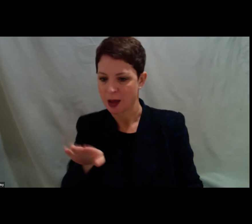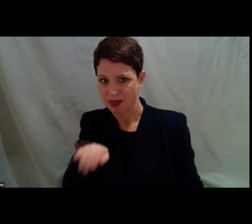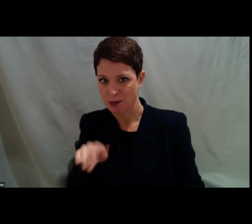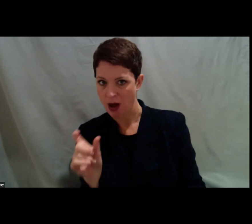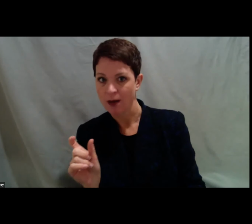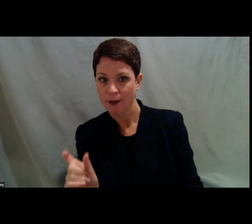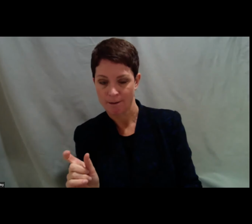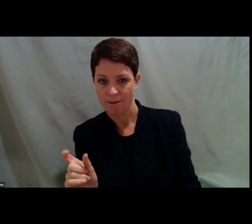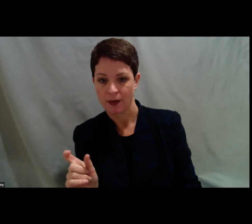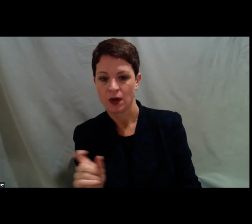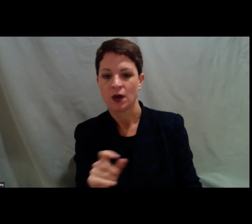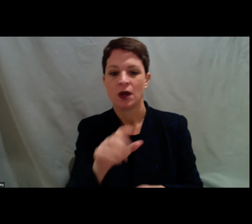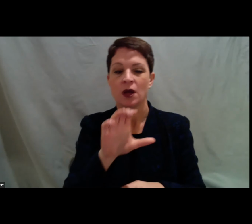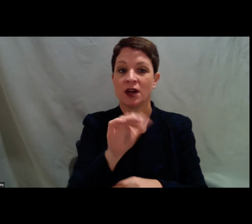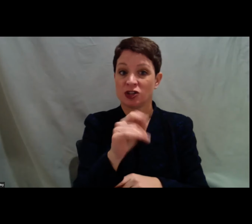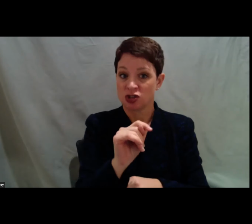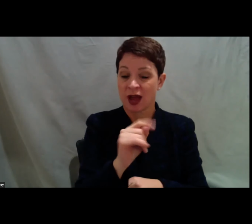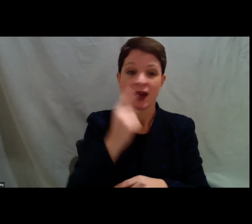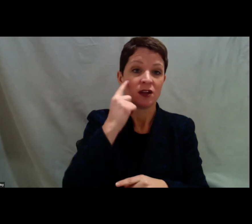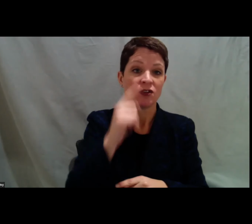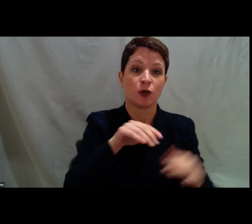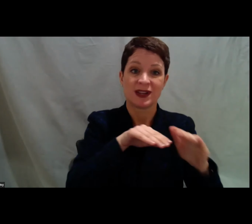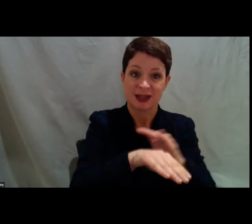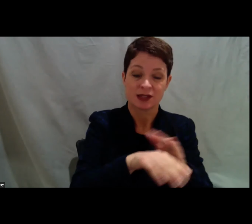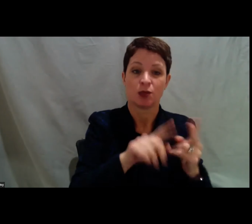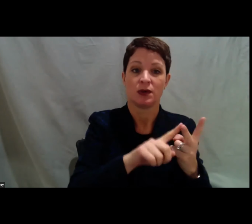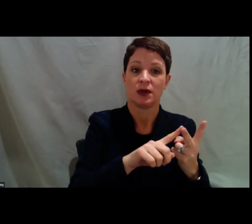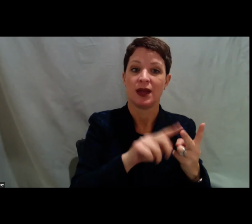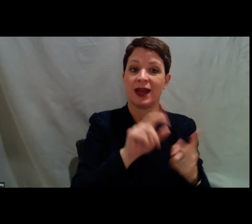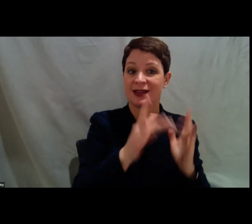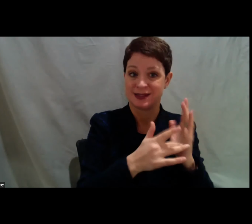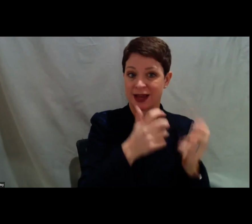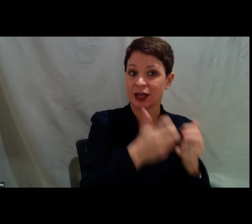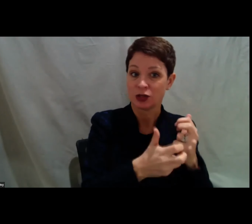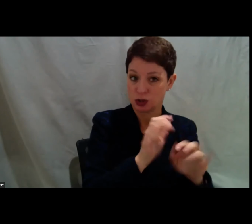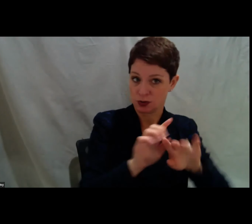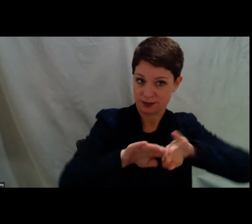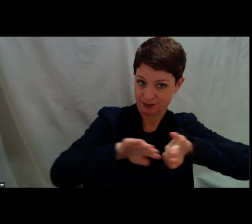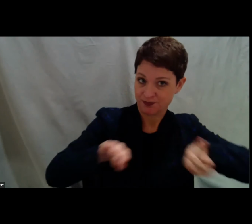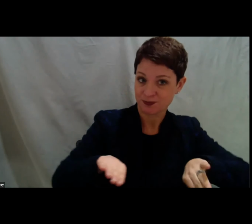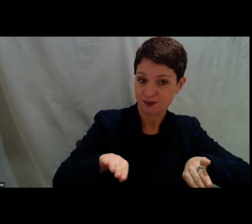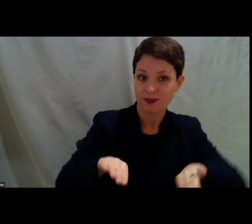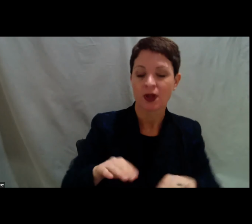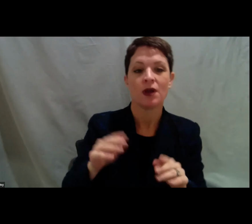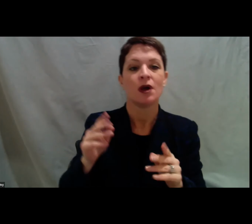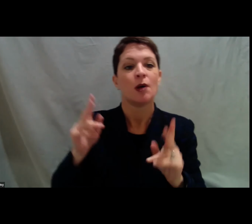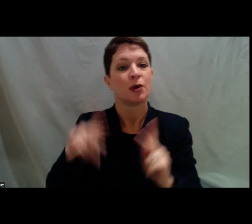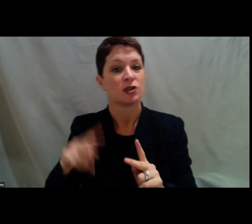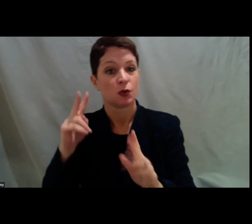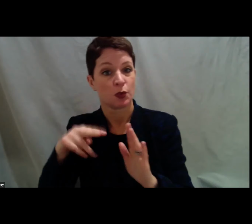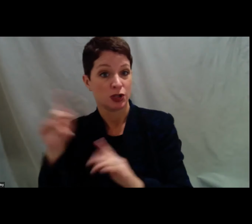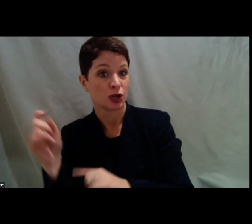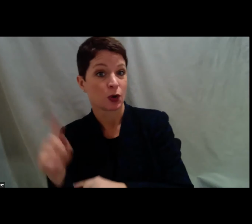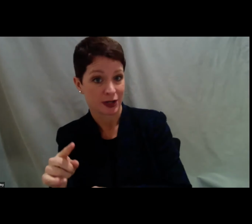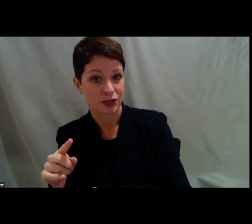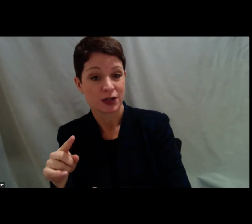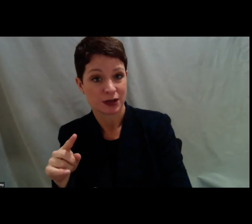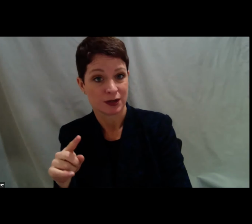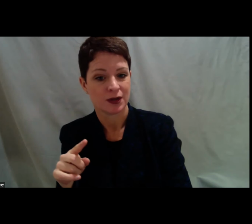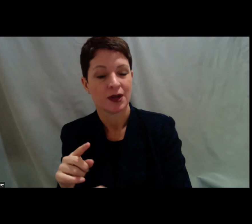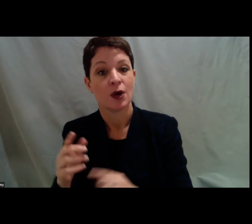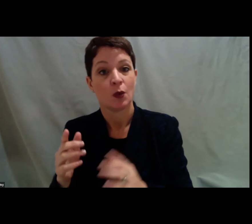for accessibility and tech issues. We will have a moderator read your question, unless when